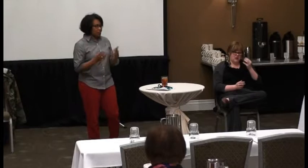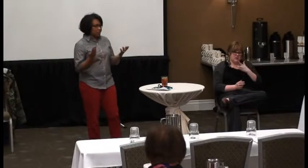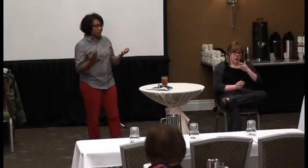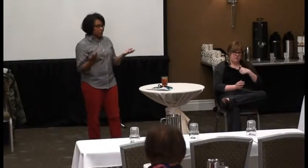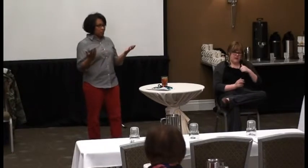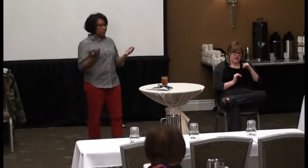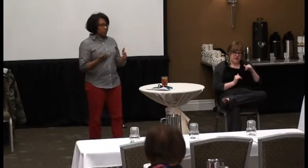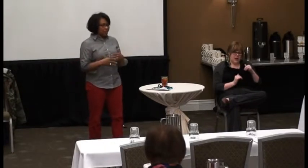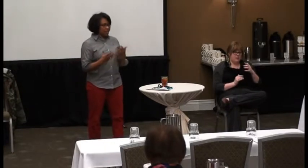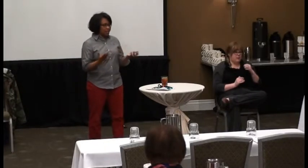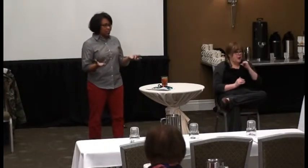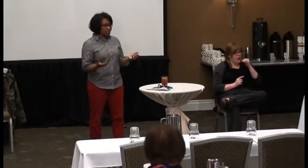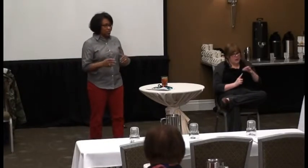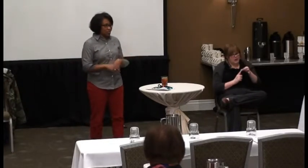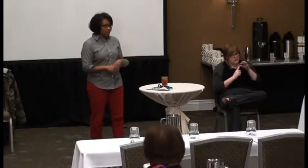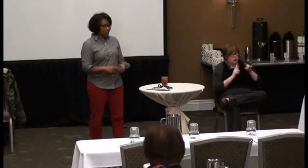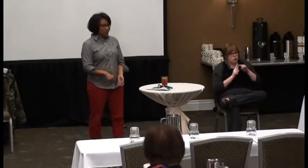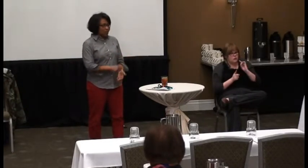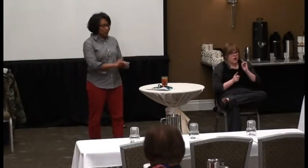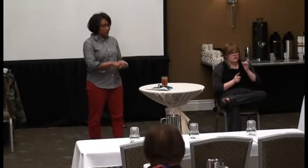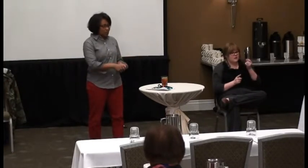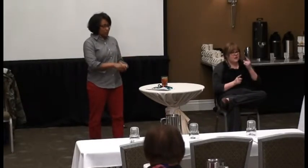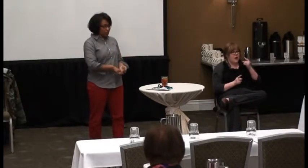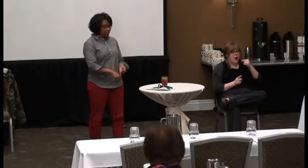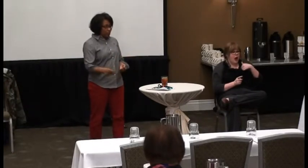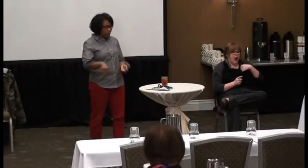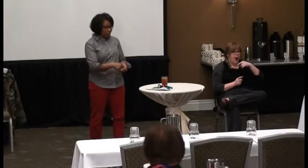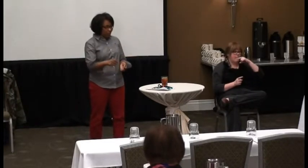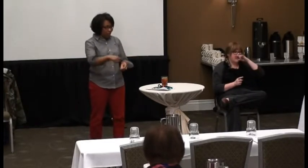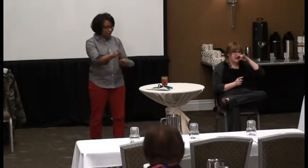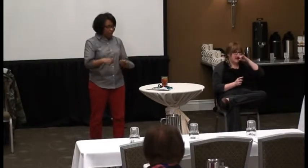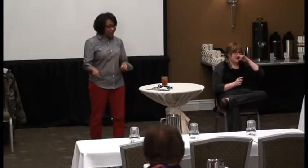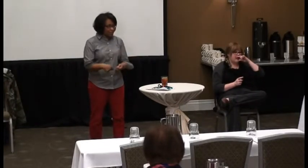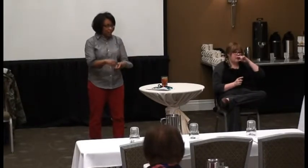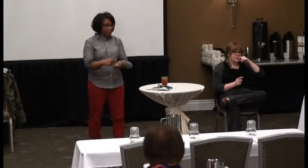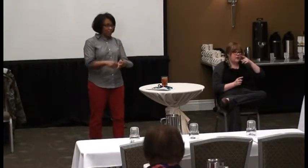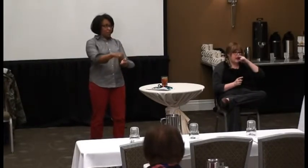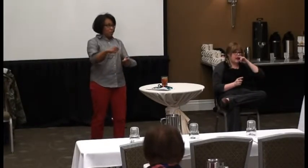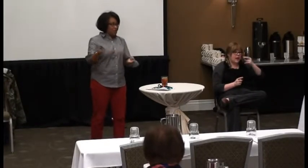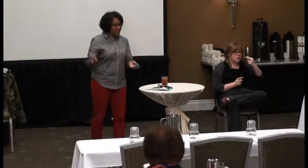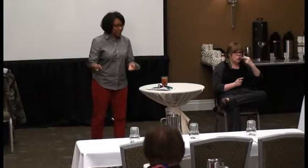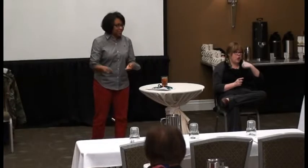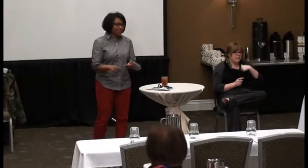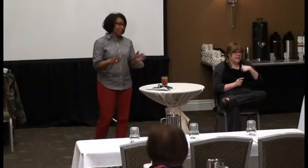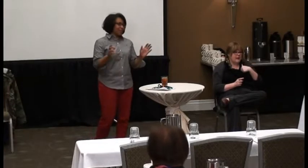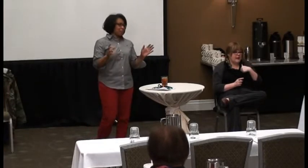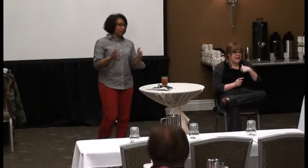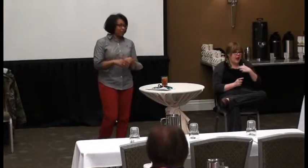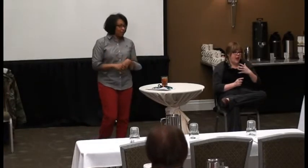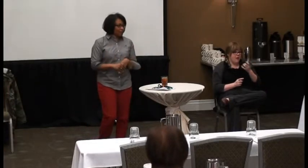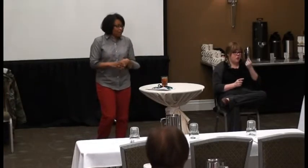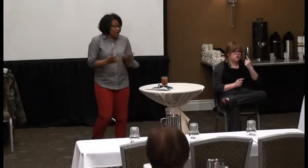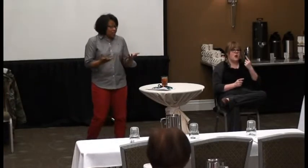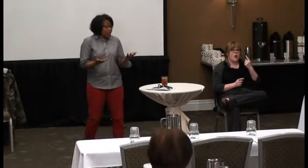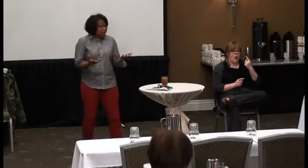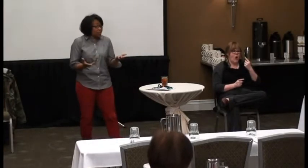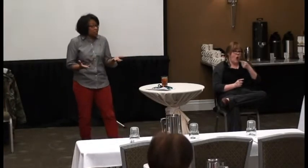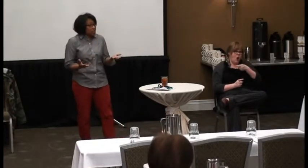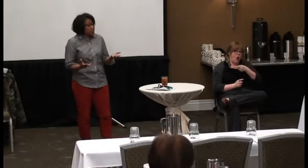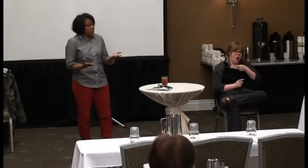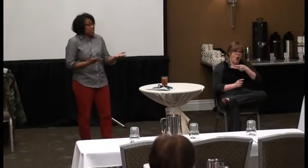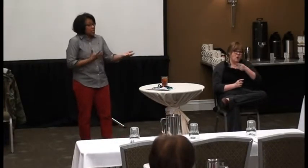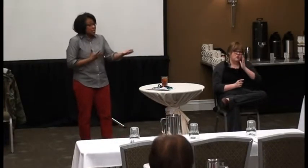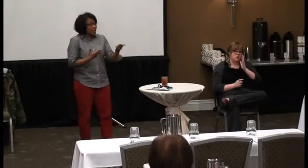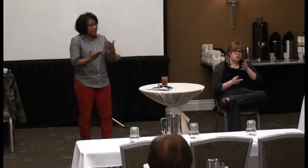know. I don't think I'm special. I think it's just because I'm the one that holds the script with the pill, you know, and it's like, I'll give you more meds kind of thing. But, it's